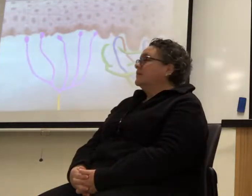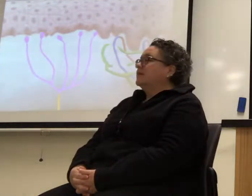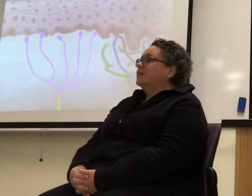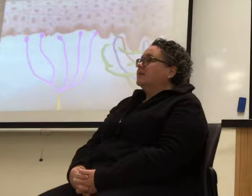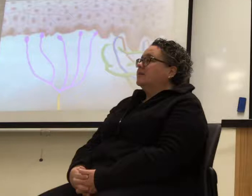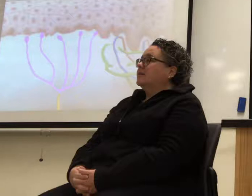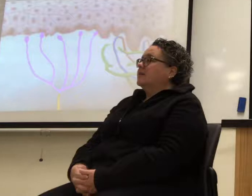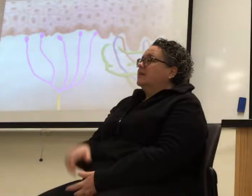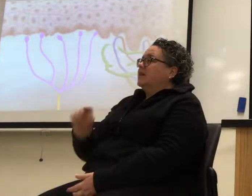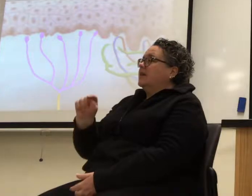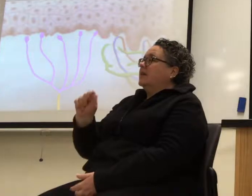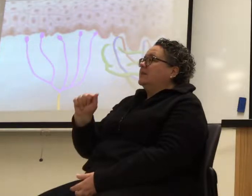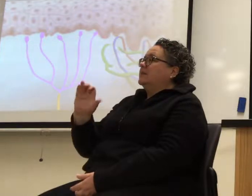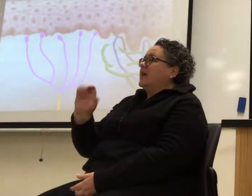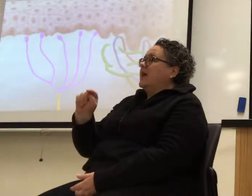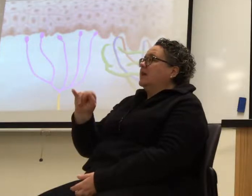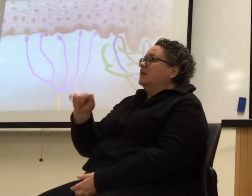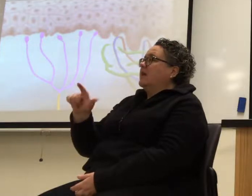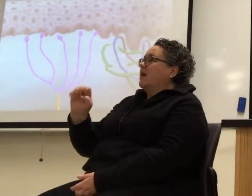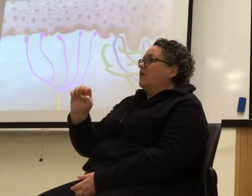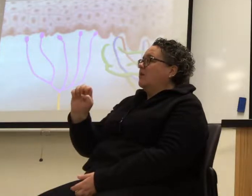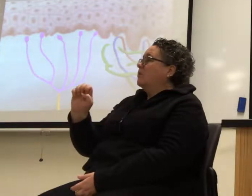These are called tactile corpuscles.